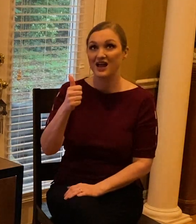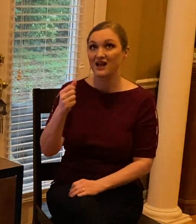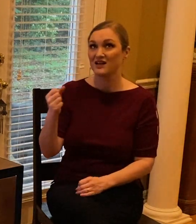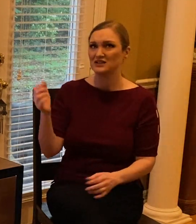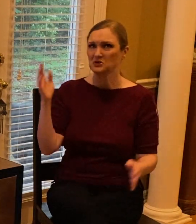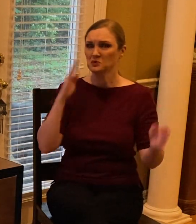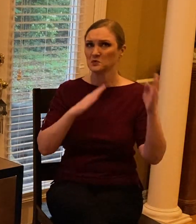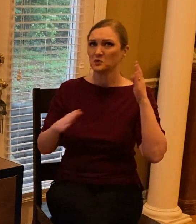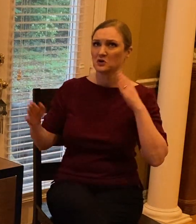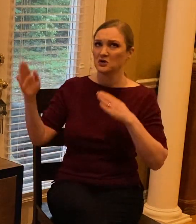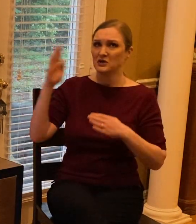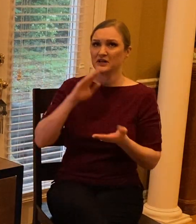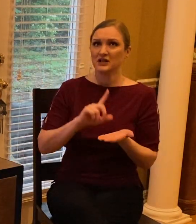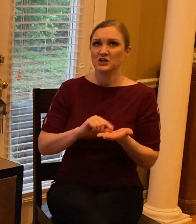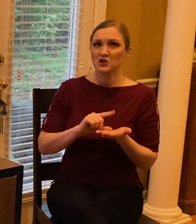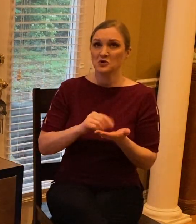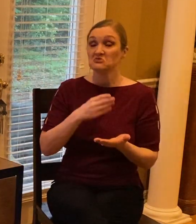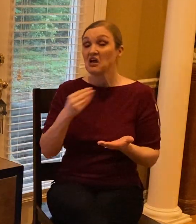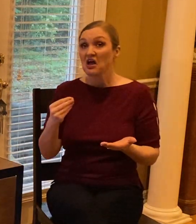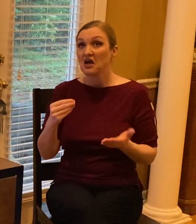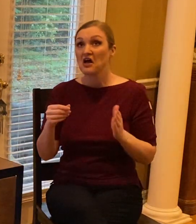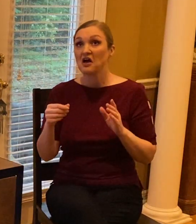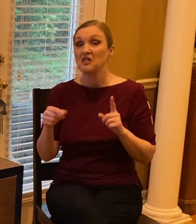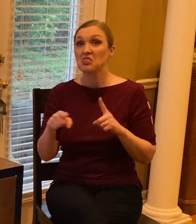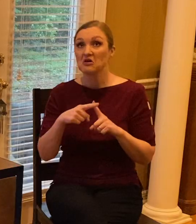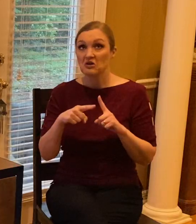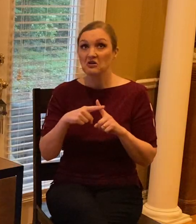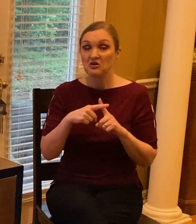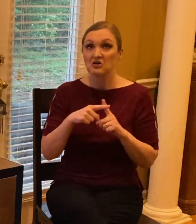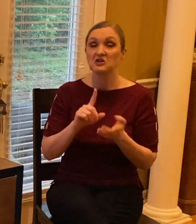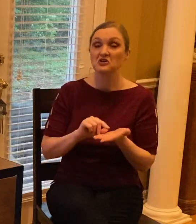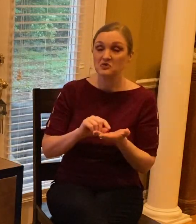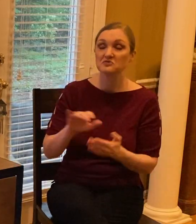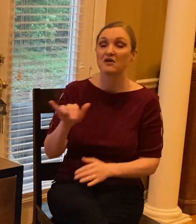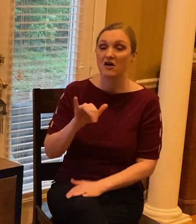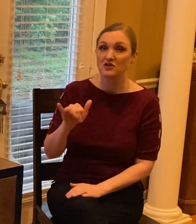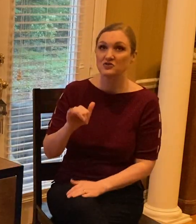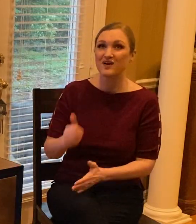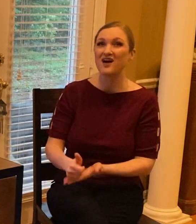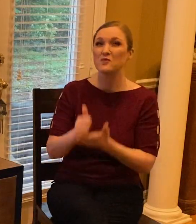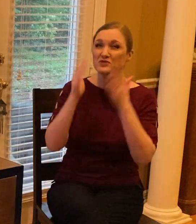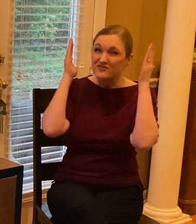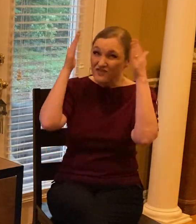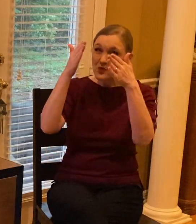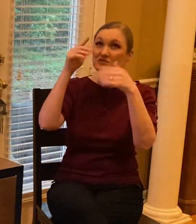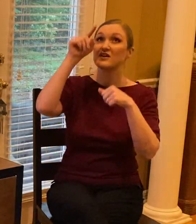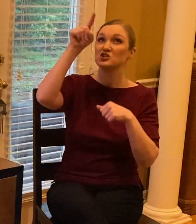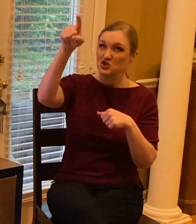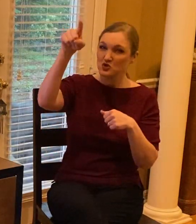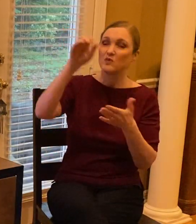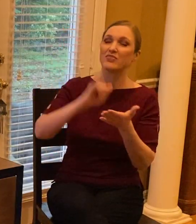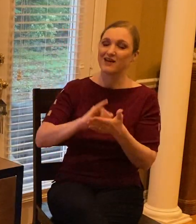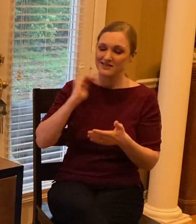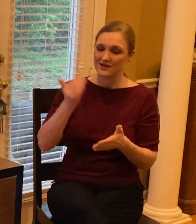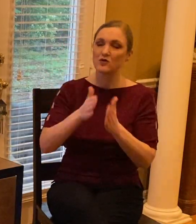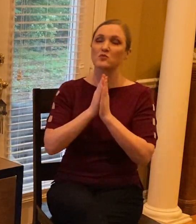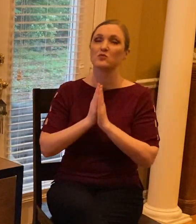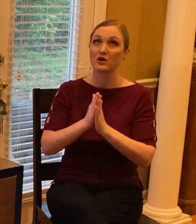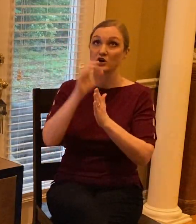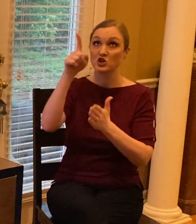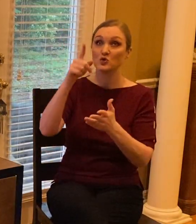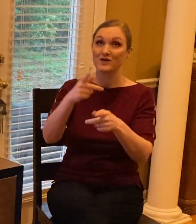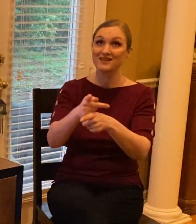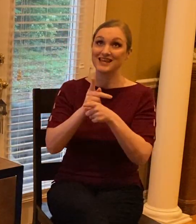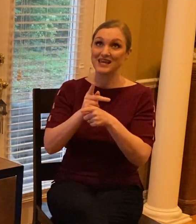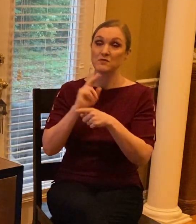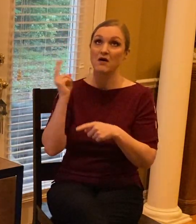alarming ones and the positive ones. Help us to stay focused on you, Father. That's our prayer, that you would keep